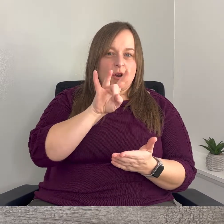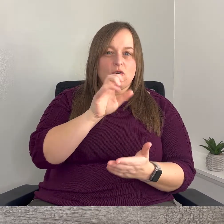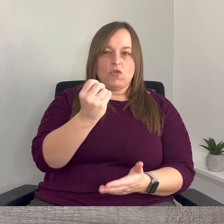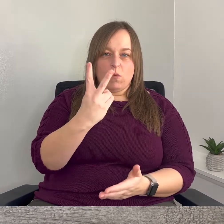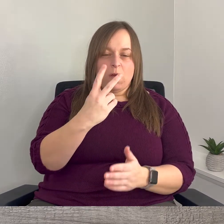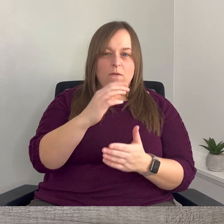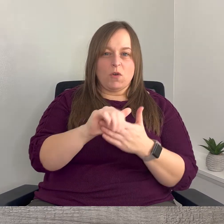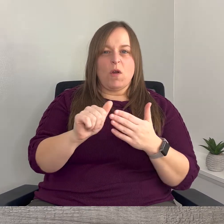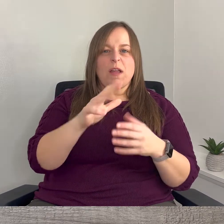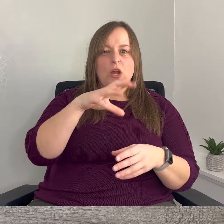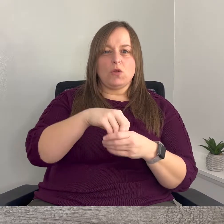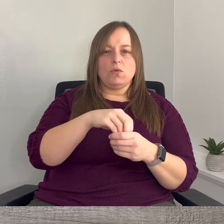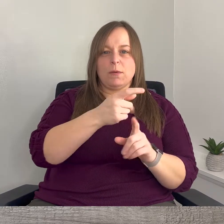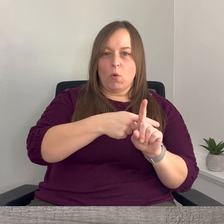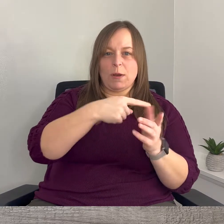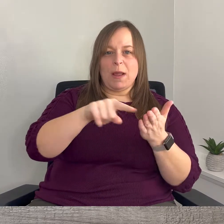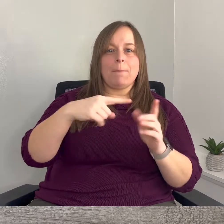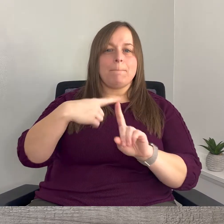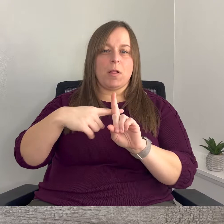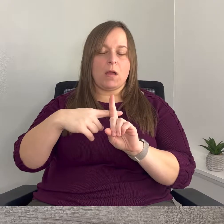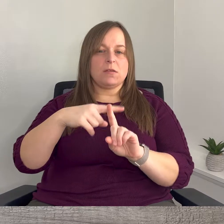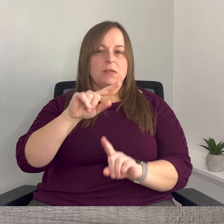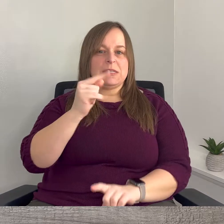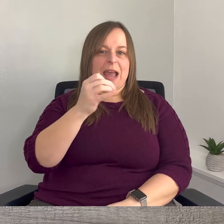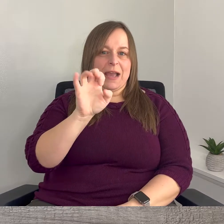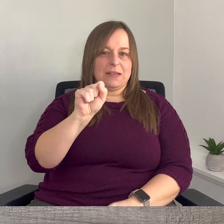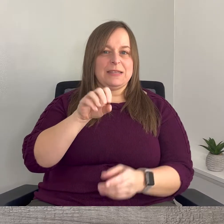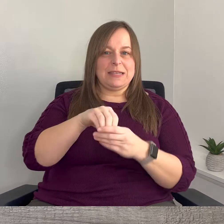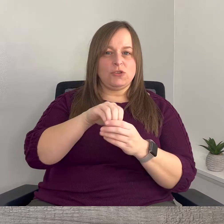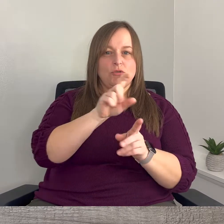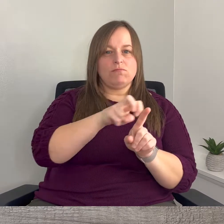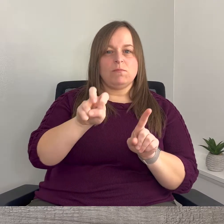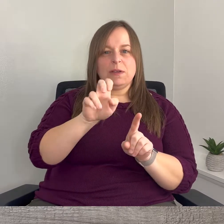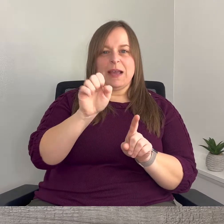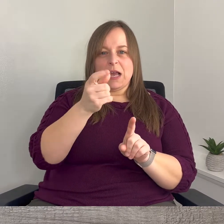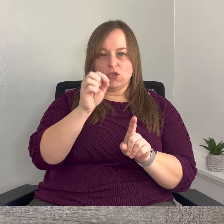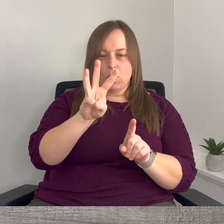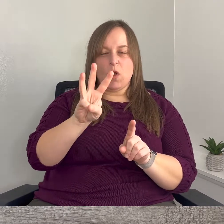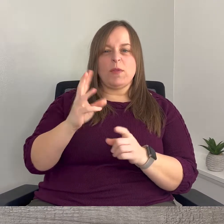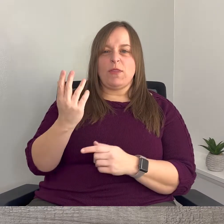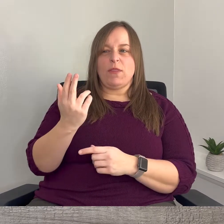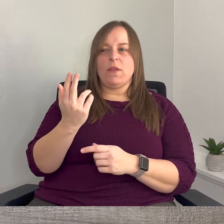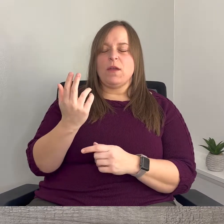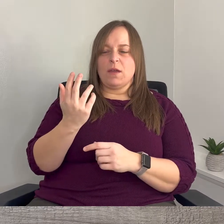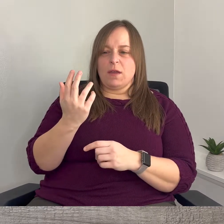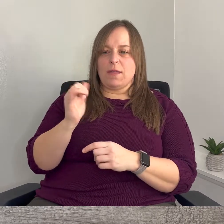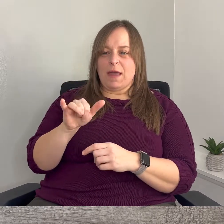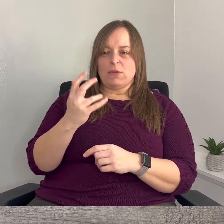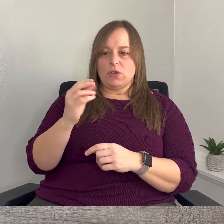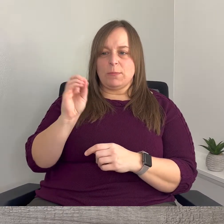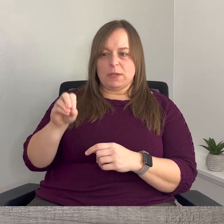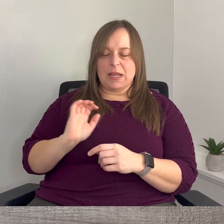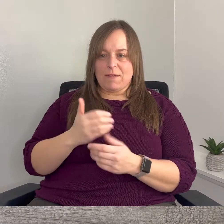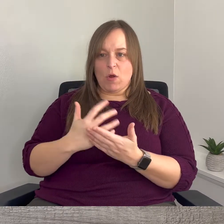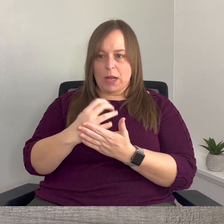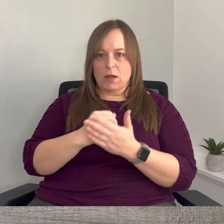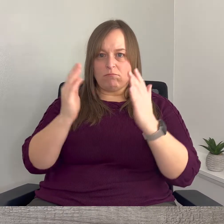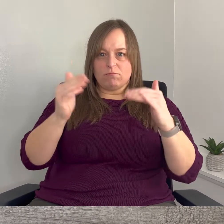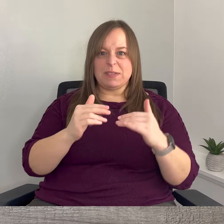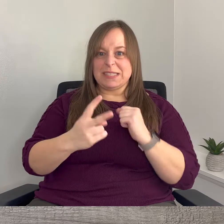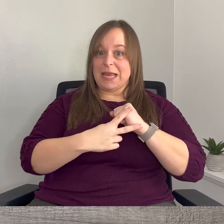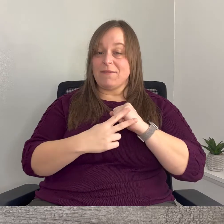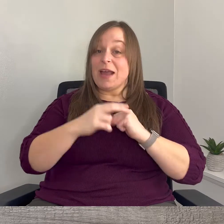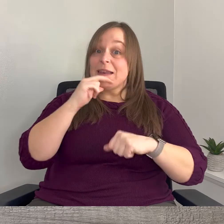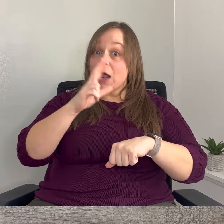That includes the mortgage payment as well as our taxes that go into our escrow account. And that was 13% of our income. And